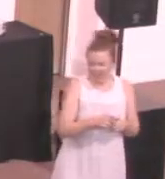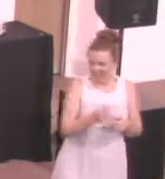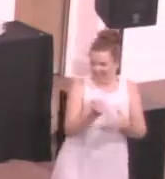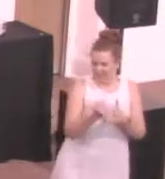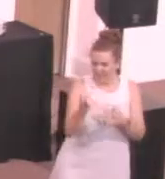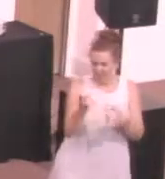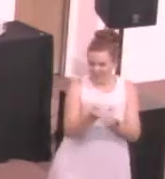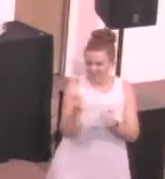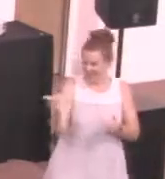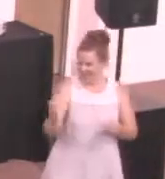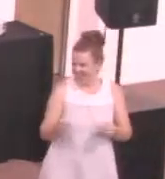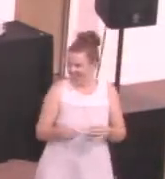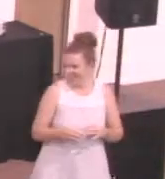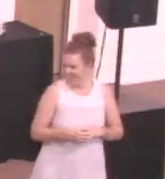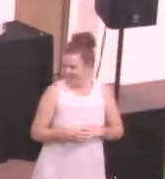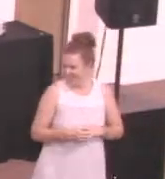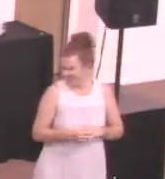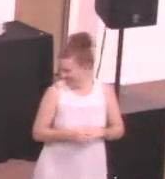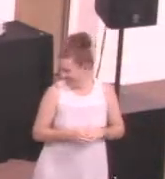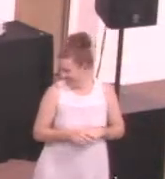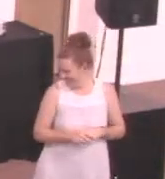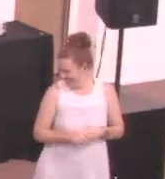Anybody with me?